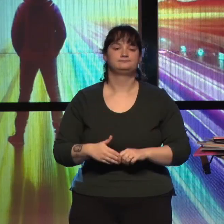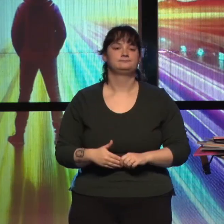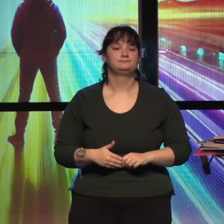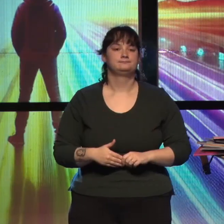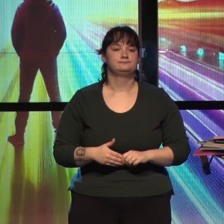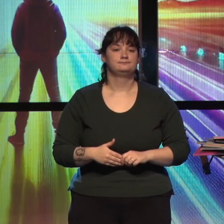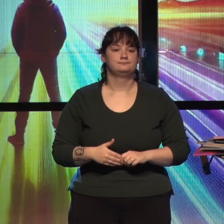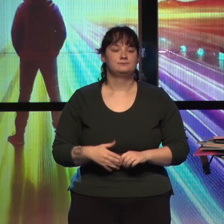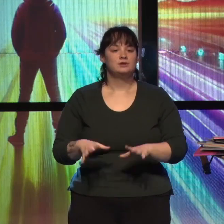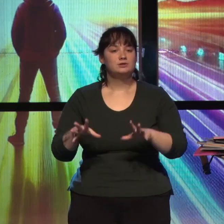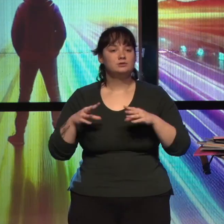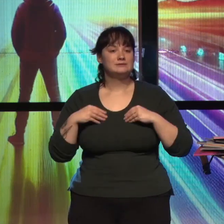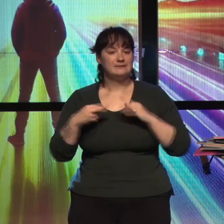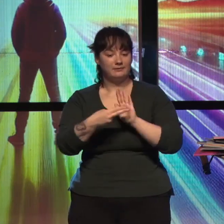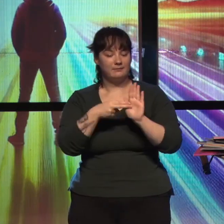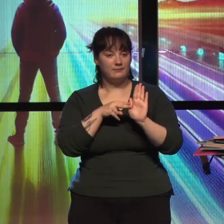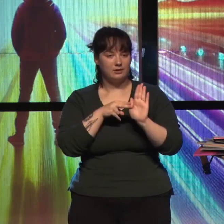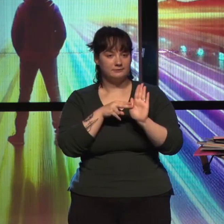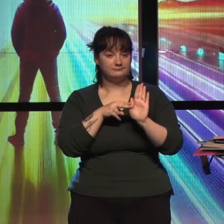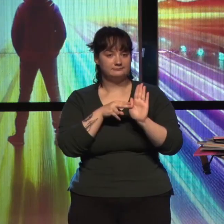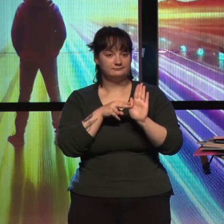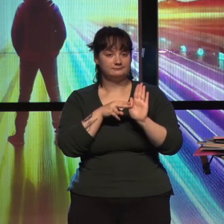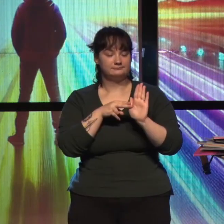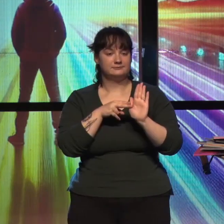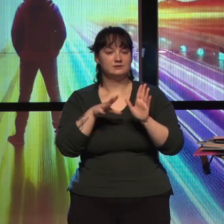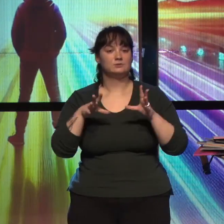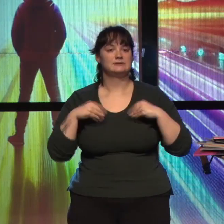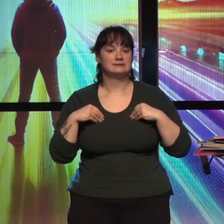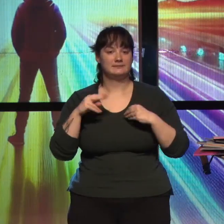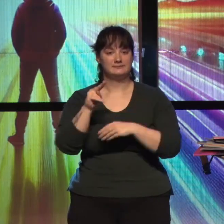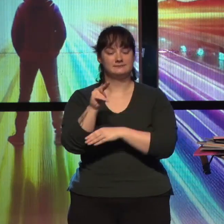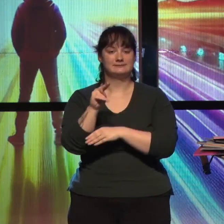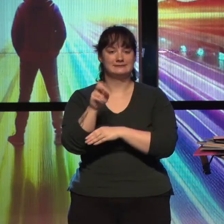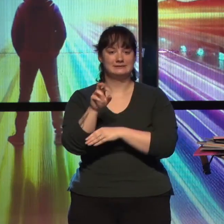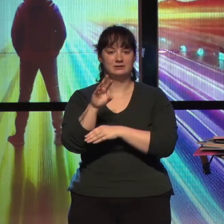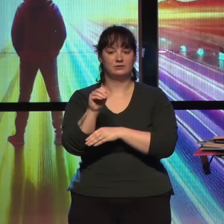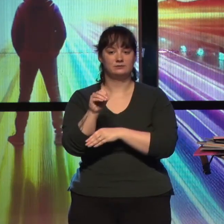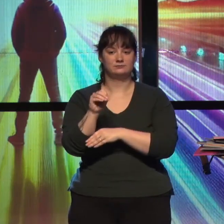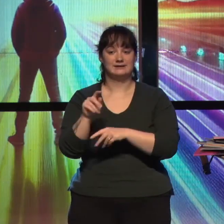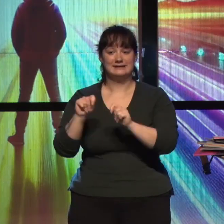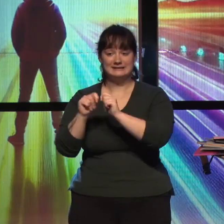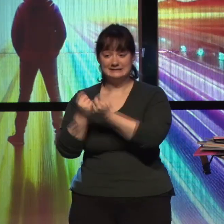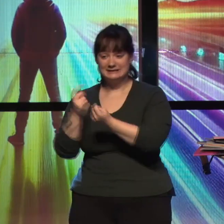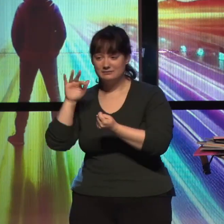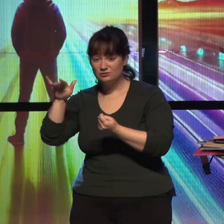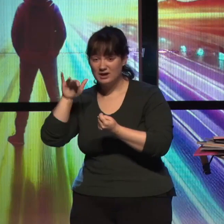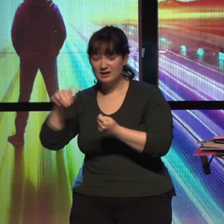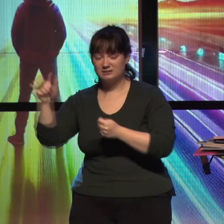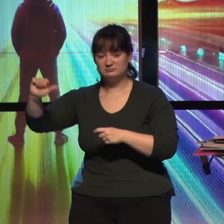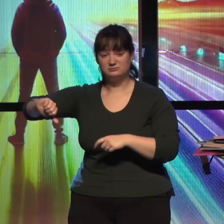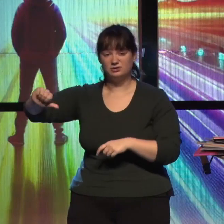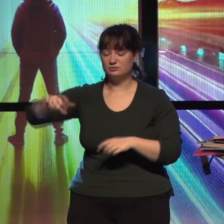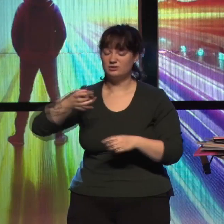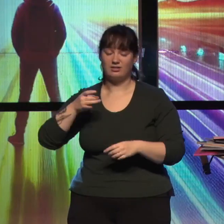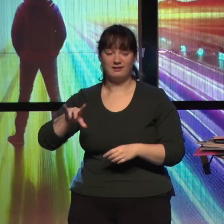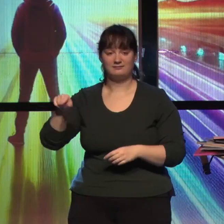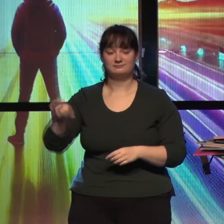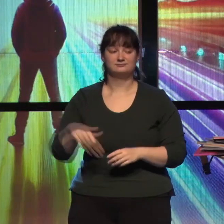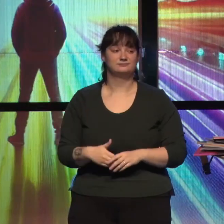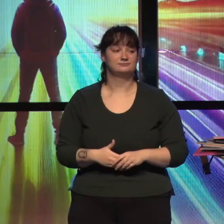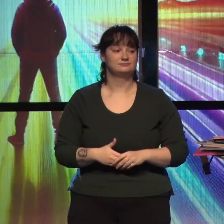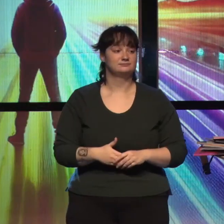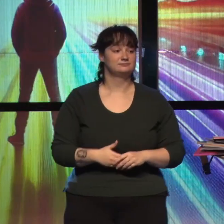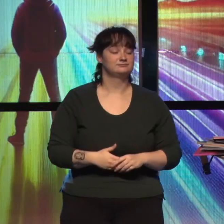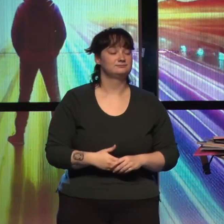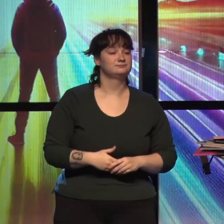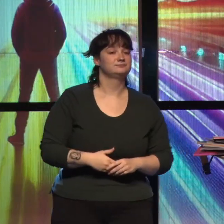is to take on the values of. Now, these three major players are Team Dragon. What do? Boo, right? Okay, good. You're getting it. Team Dragon,